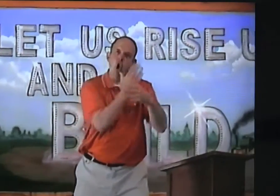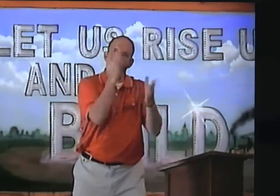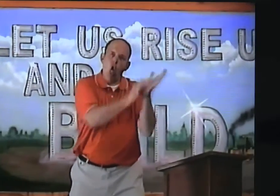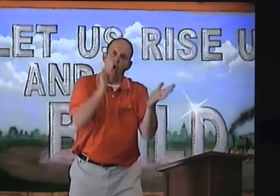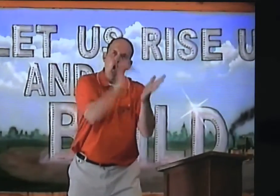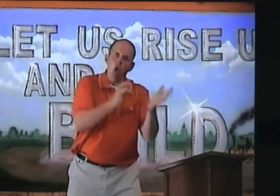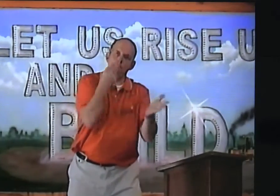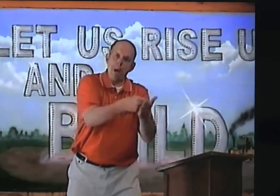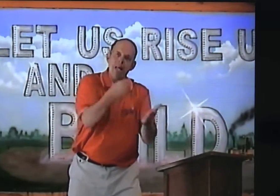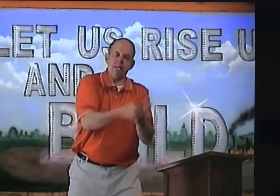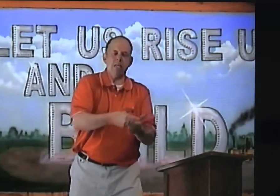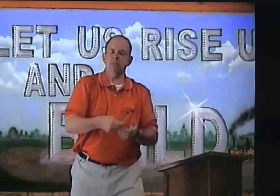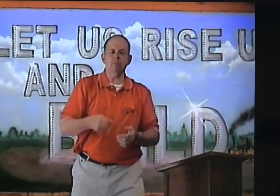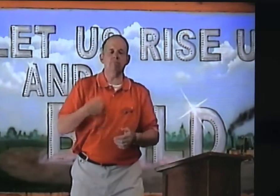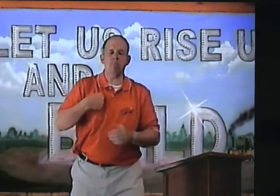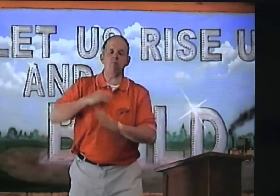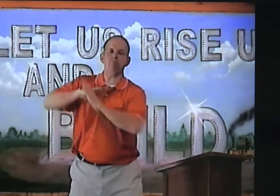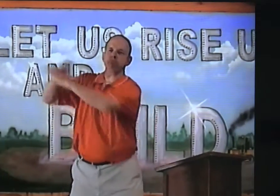told me, bother, bother, bother, bother.